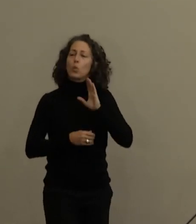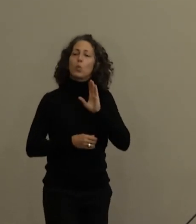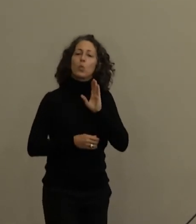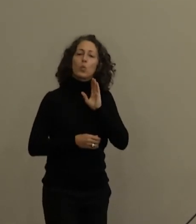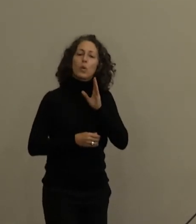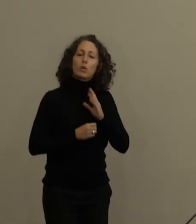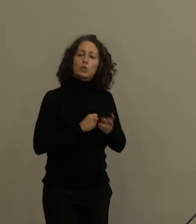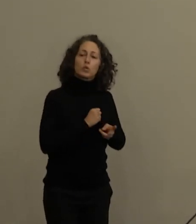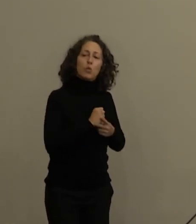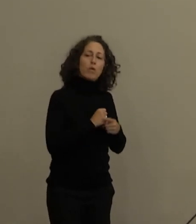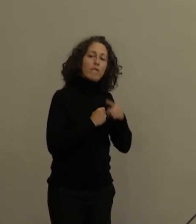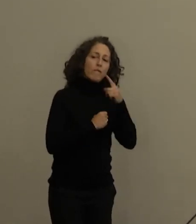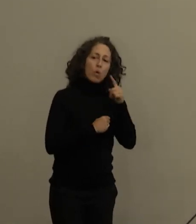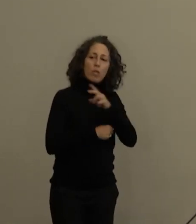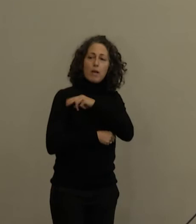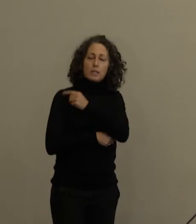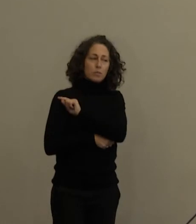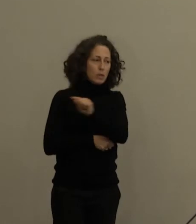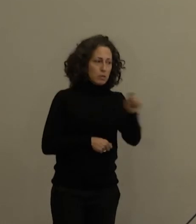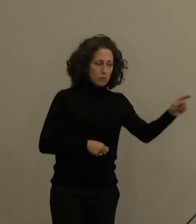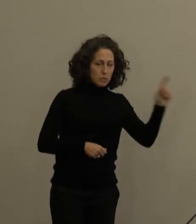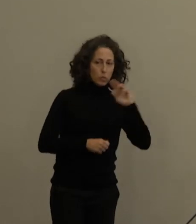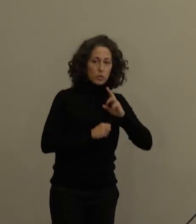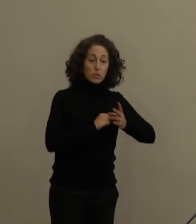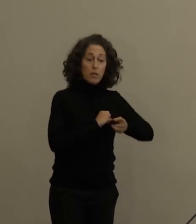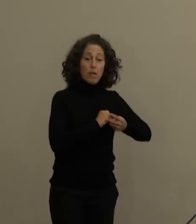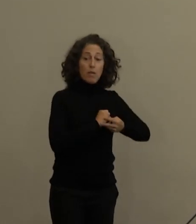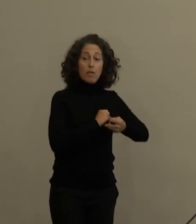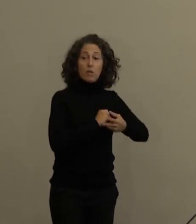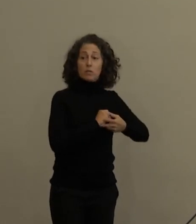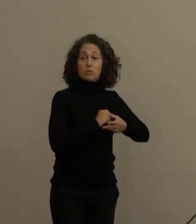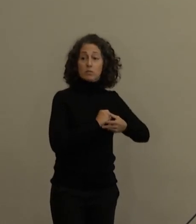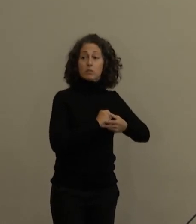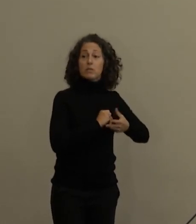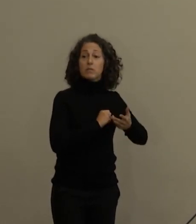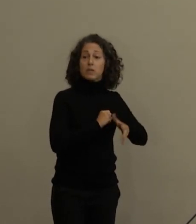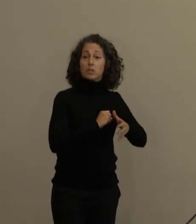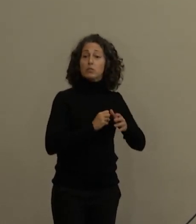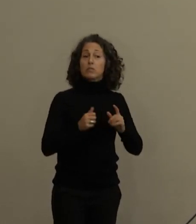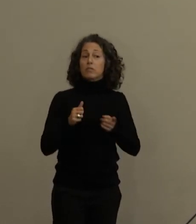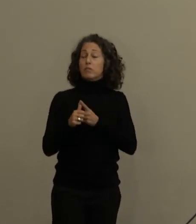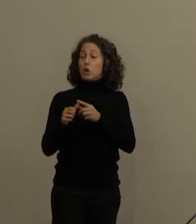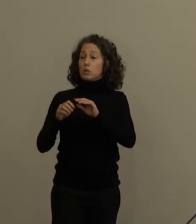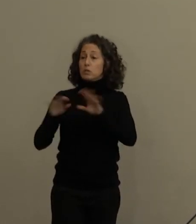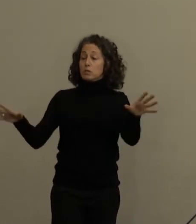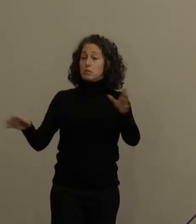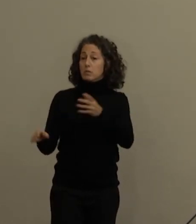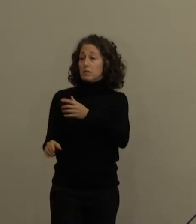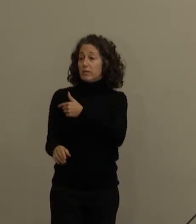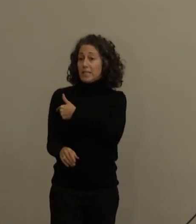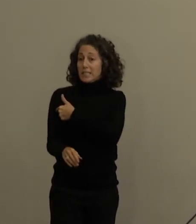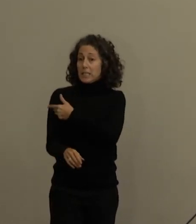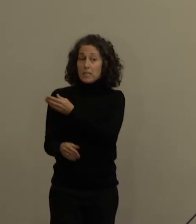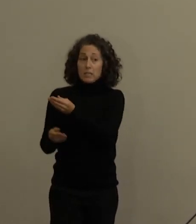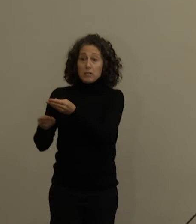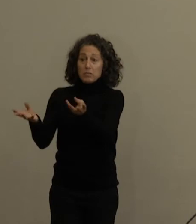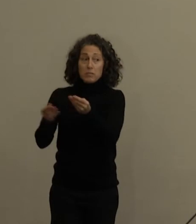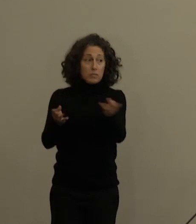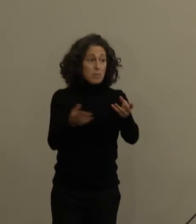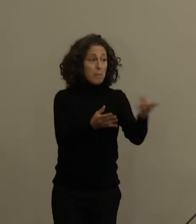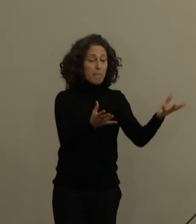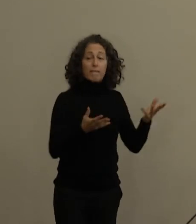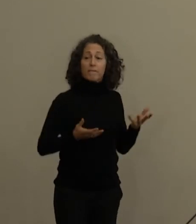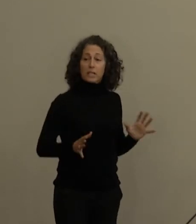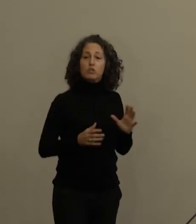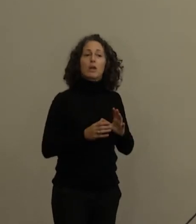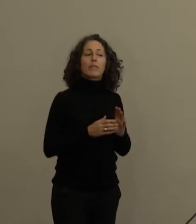they need to be kept in storage until they're able to do that first push out, and then they will get the second push out from us. After